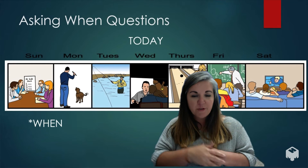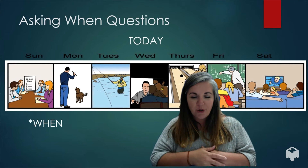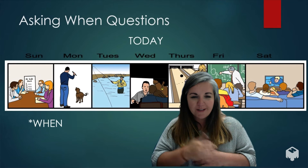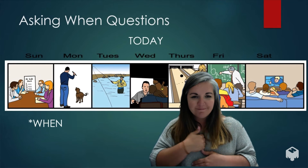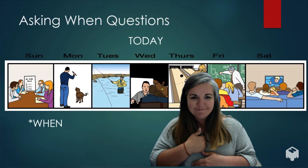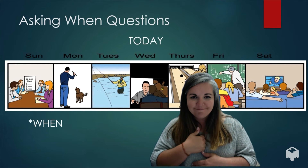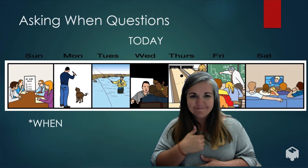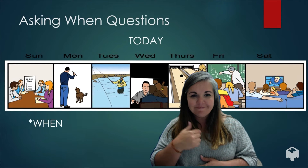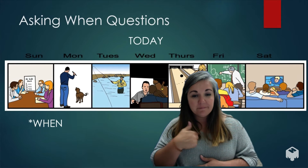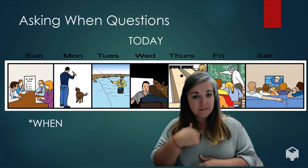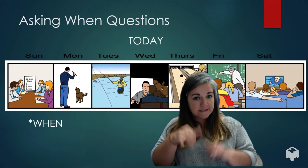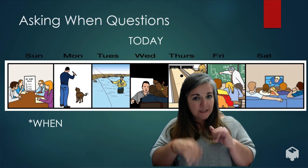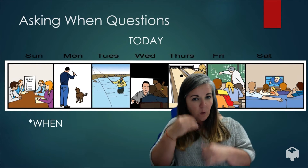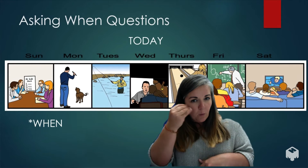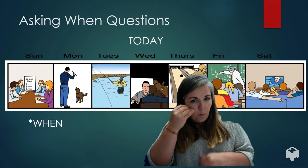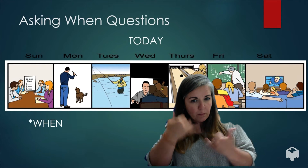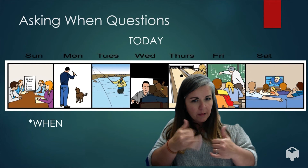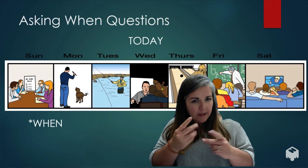oh, I'm sorry.